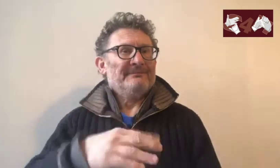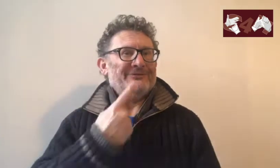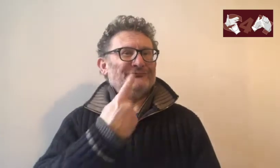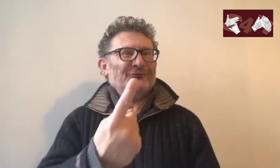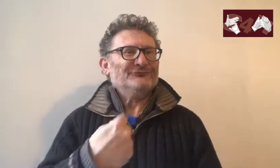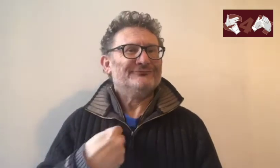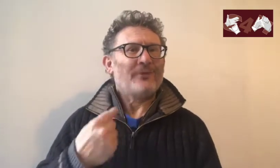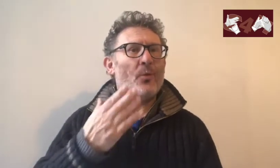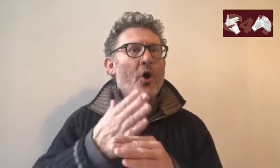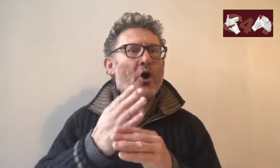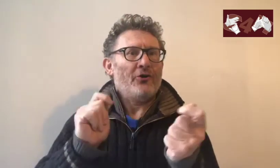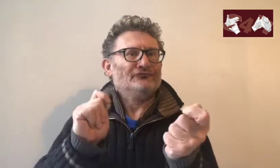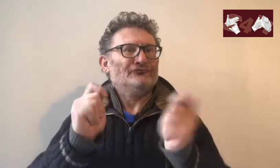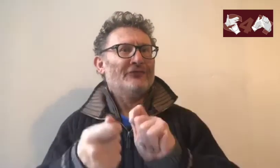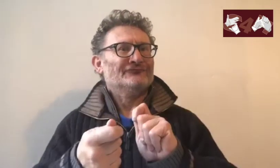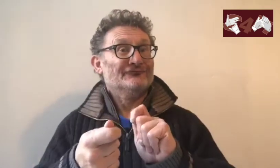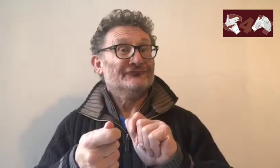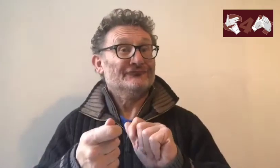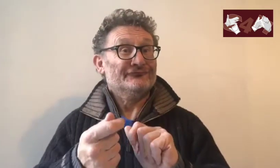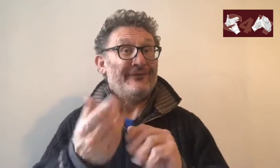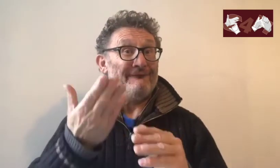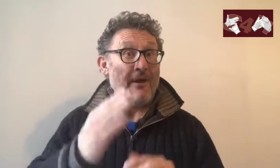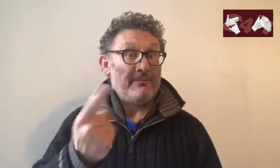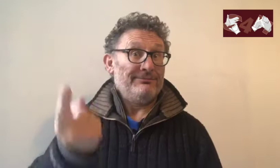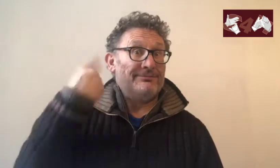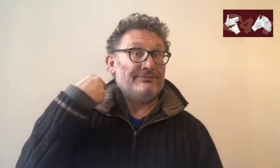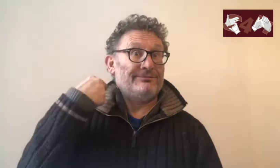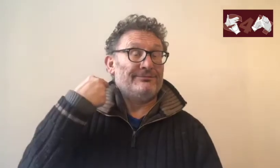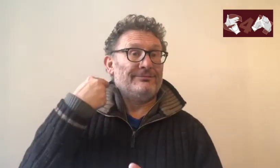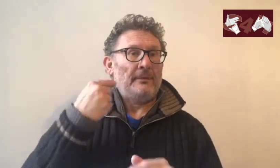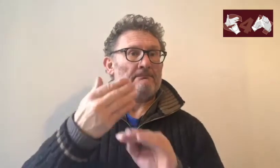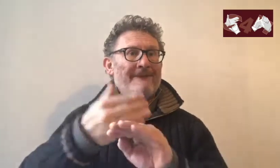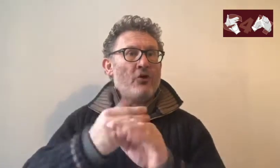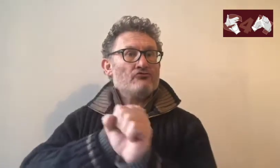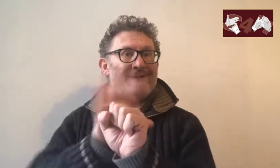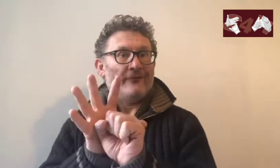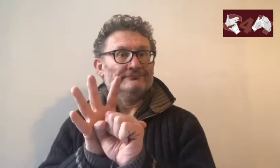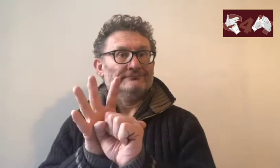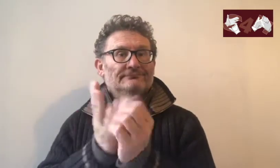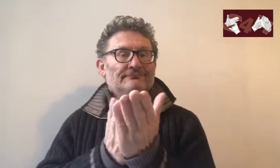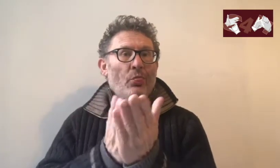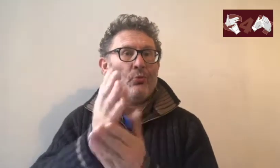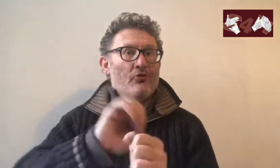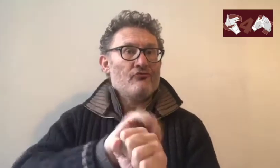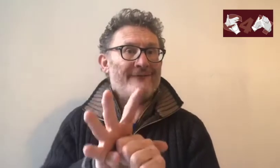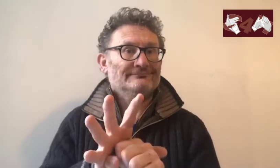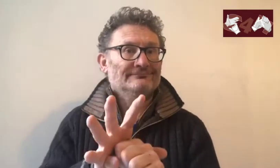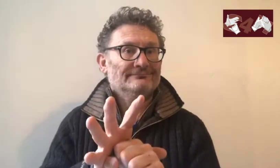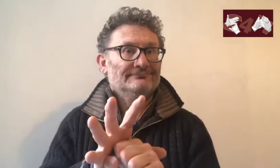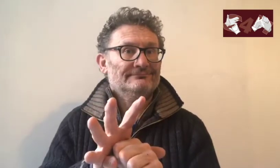forward. I said earlier that in my other clips that my work had changed in comparison to what it was